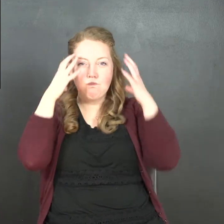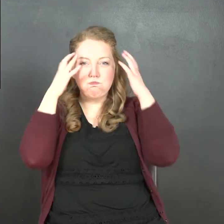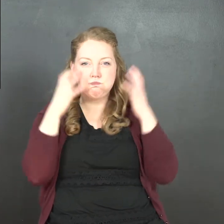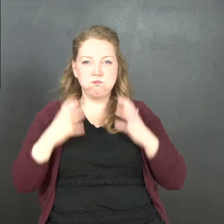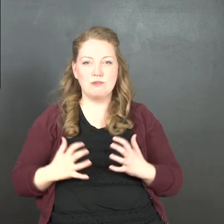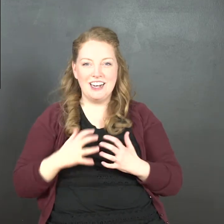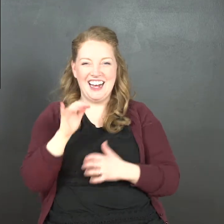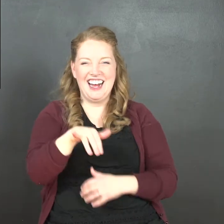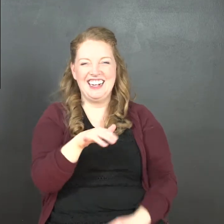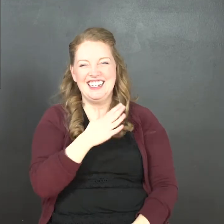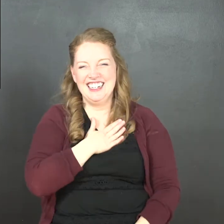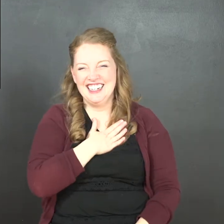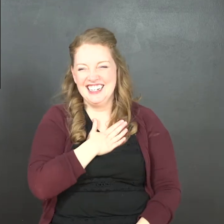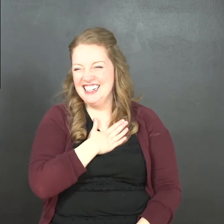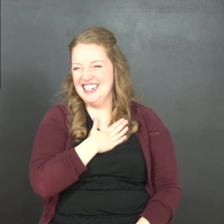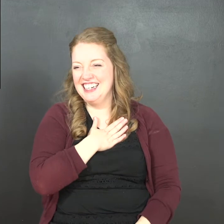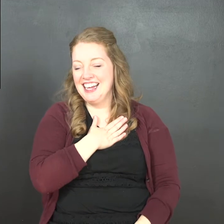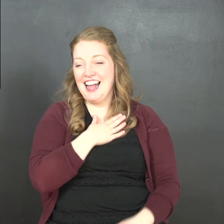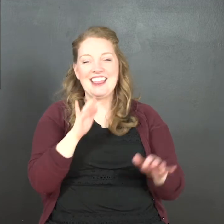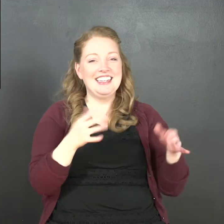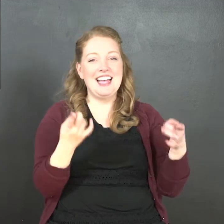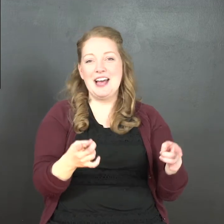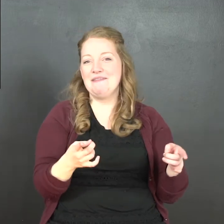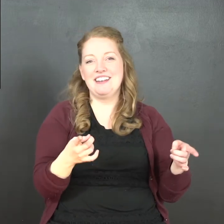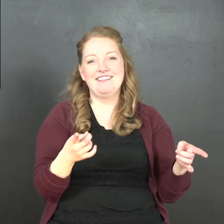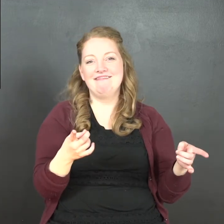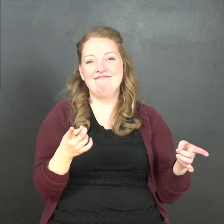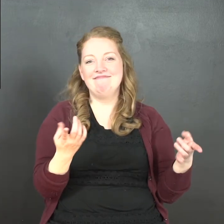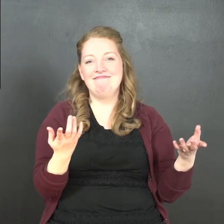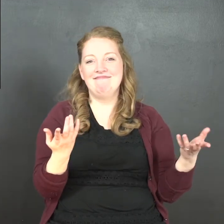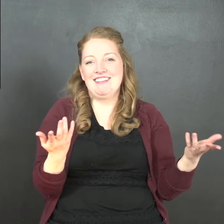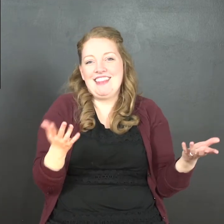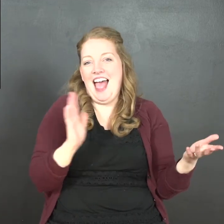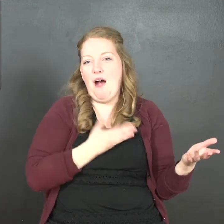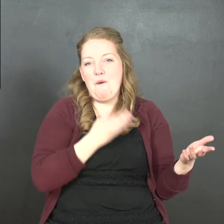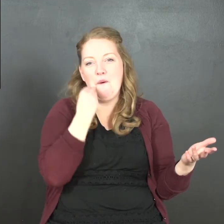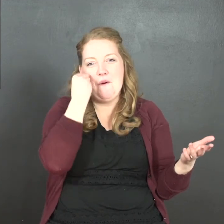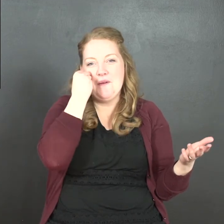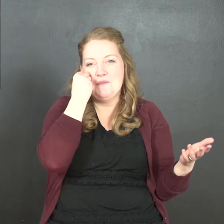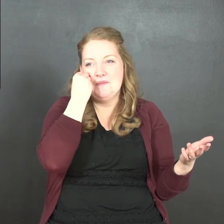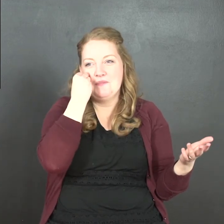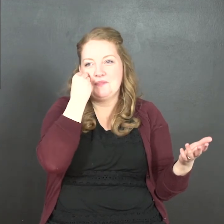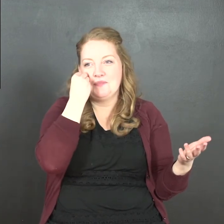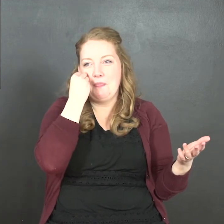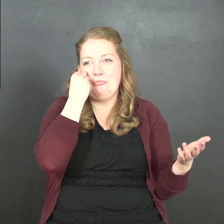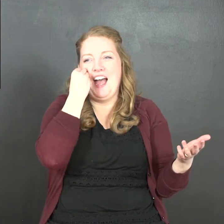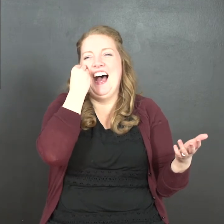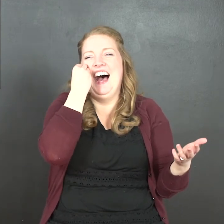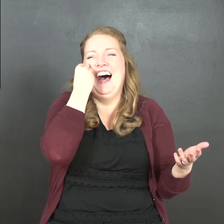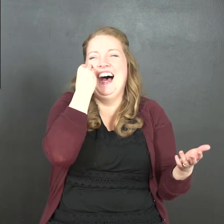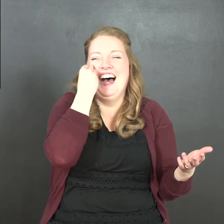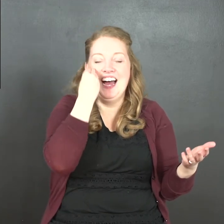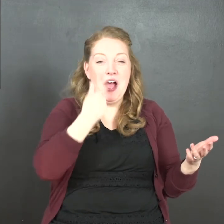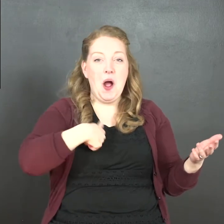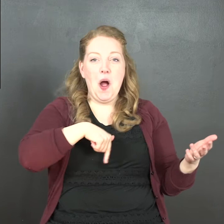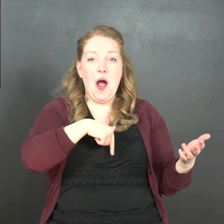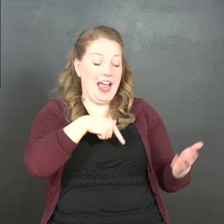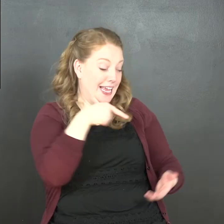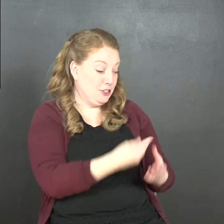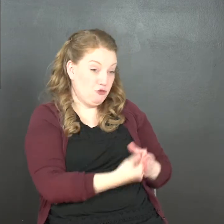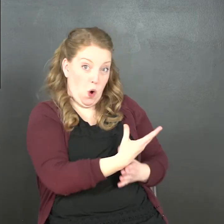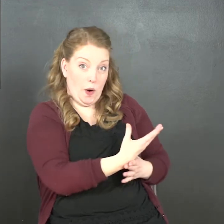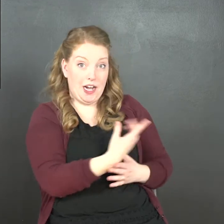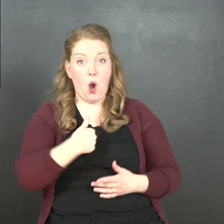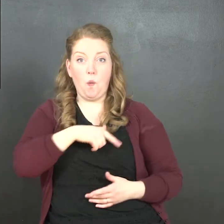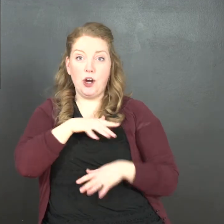all that's happening in our house while we're away. That's it, as he's growing and we're slowly dying of loneliness.